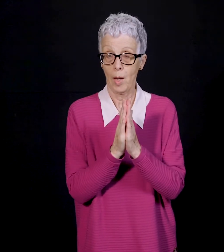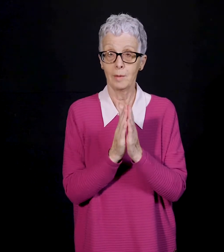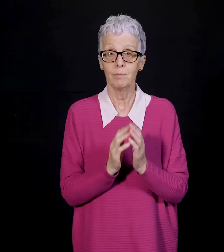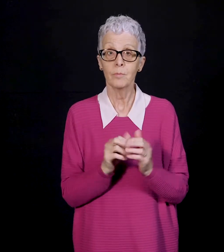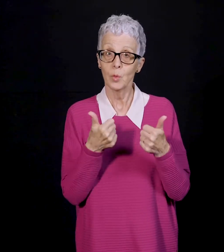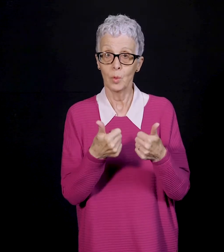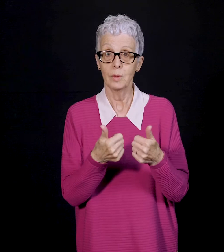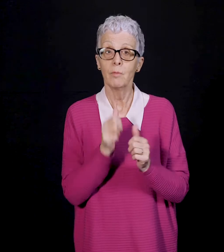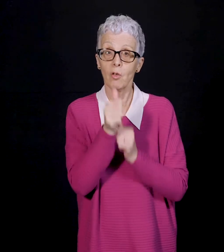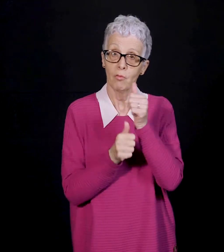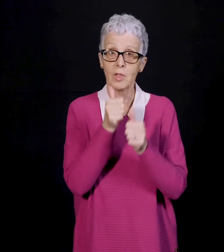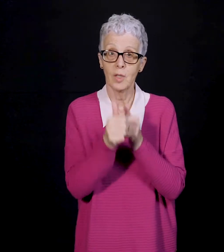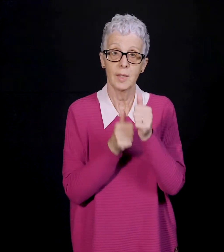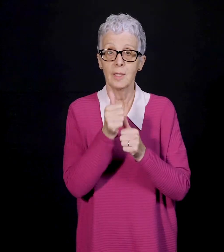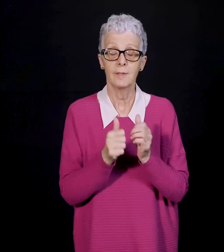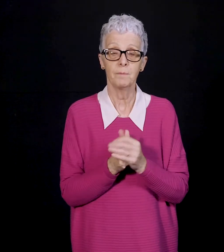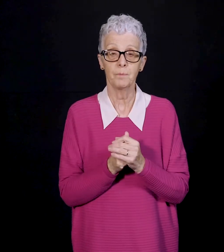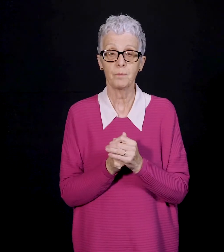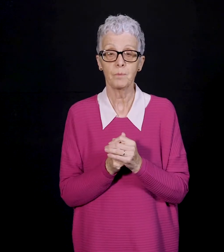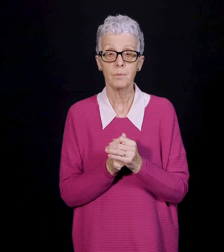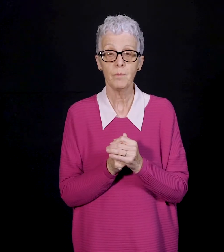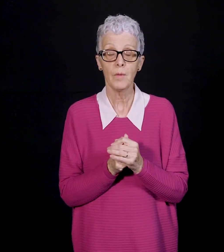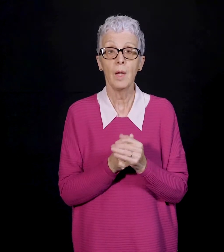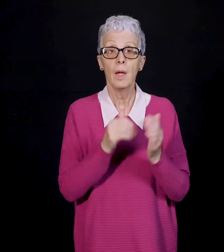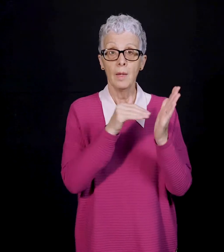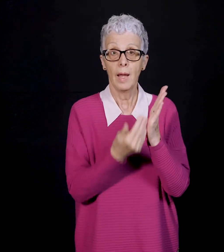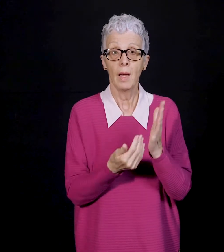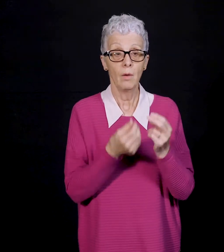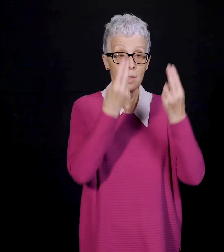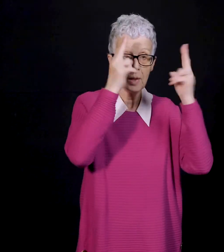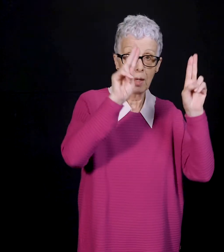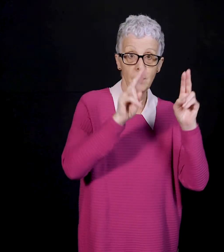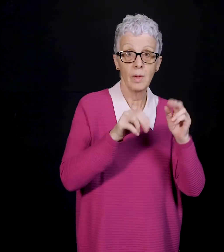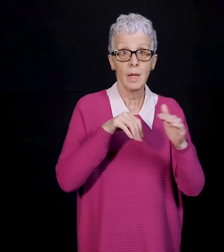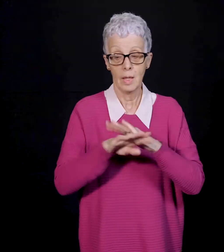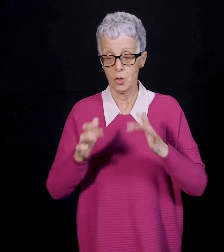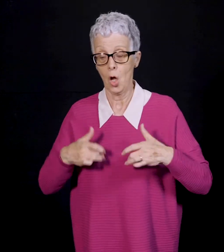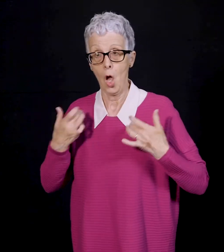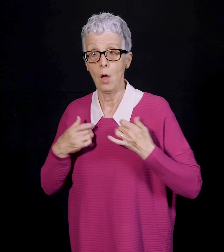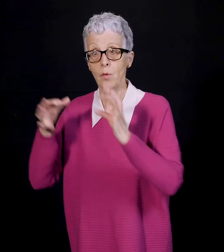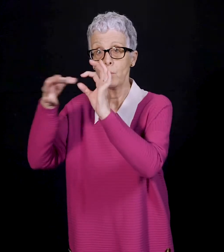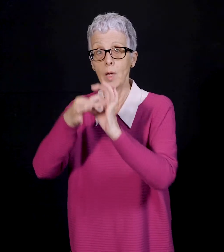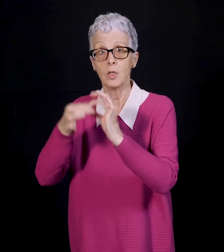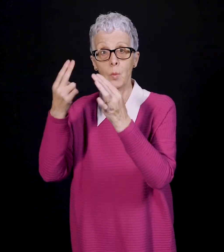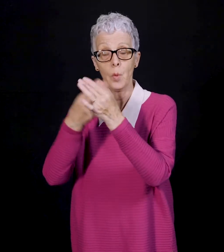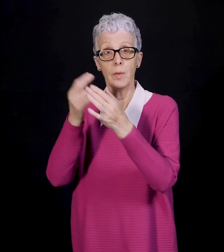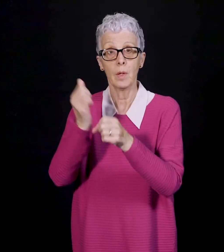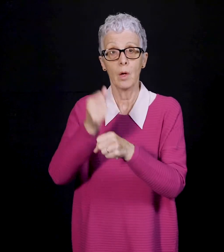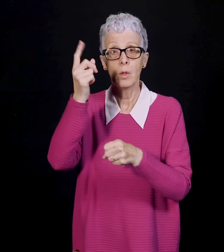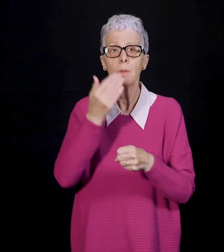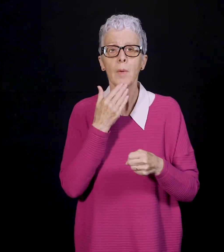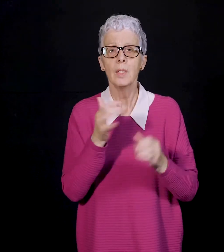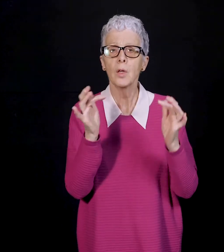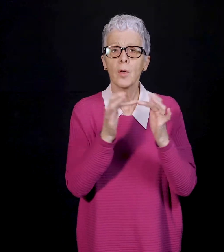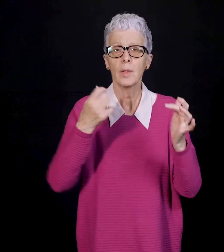done. Congratulations. You've passed from death to life. You've come into a relationship with God. I encourage you to get in touch with us here at One